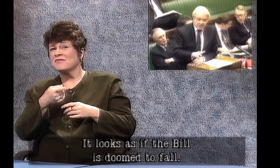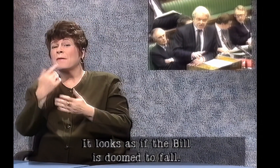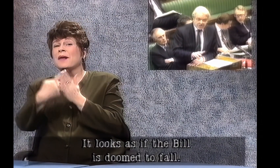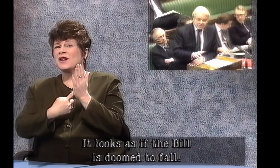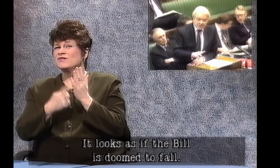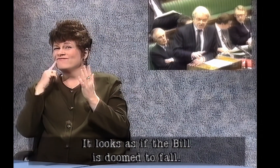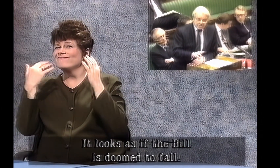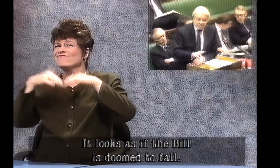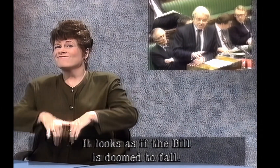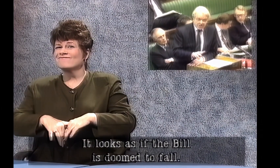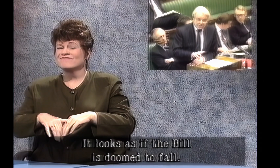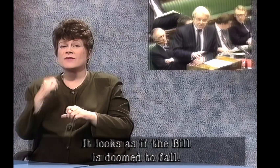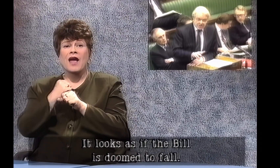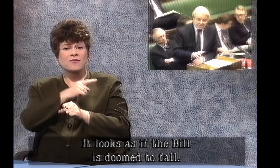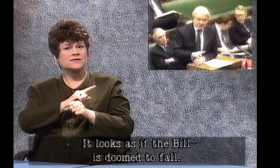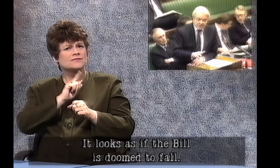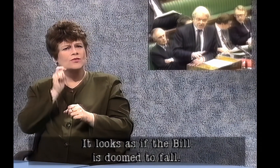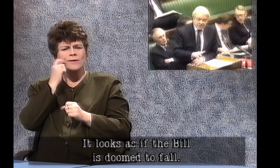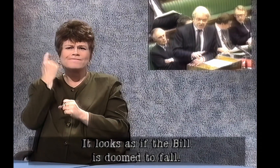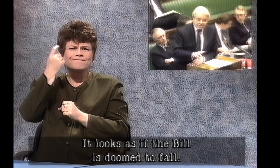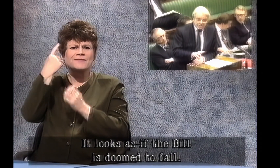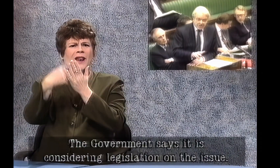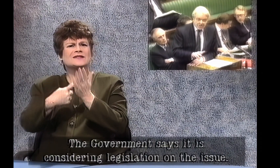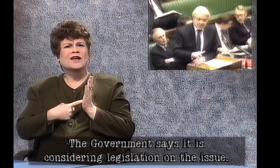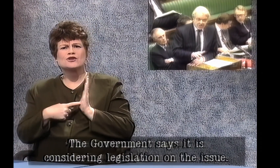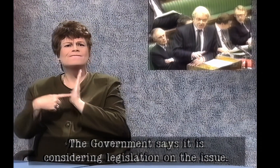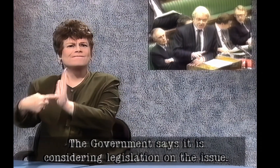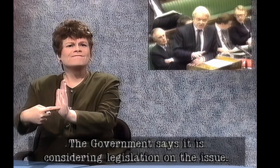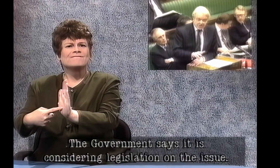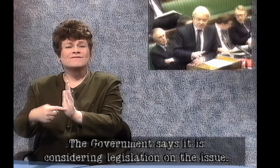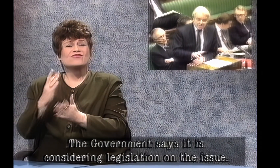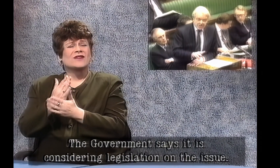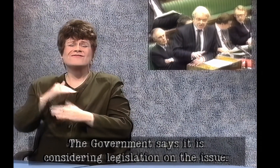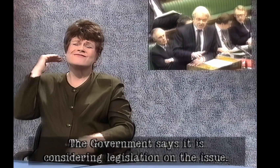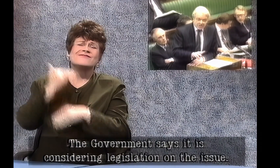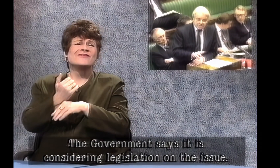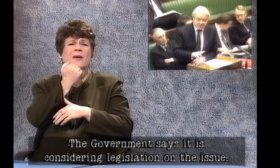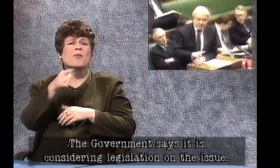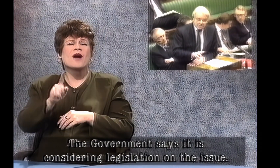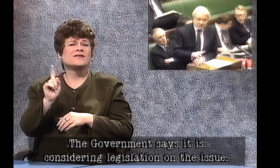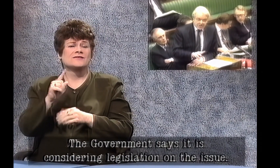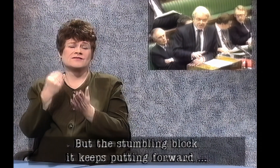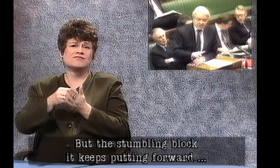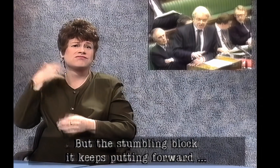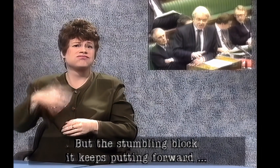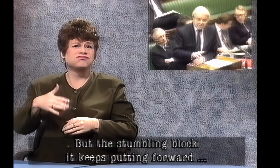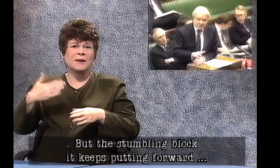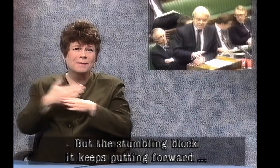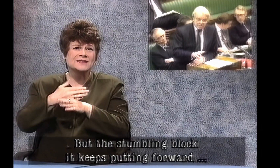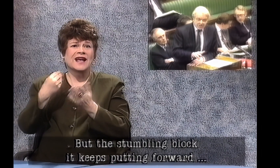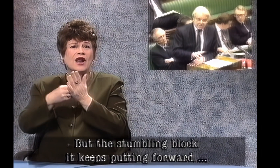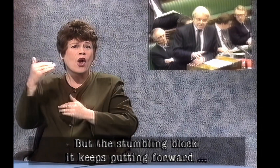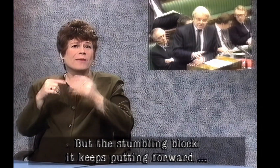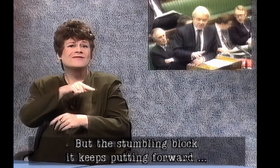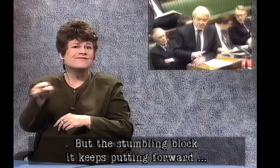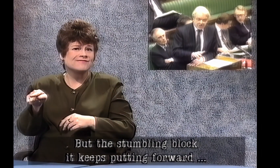looks as if the bill is doomed to fall. The government says it is considering legislation on the issue, but the stumbling block